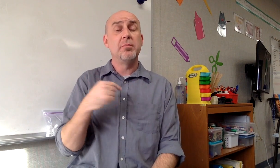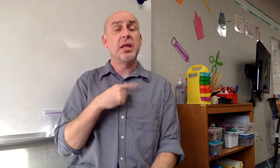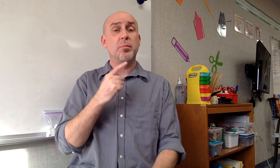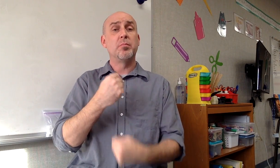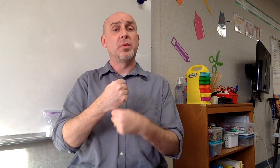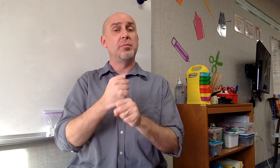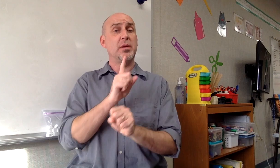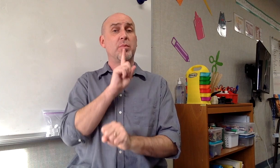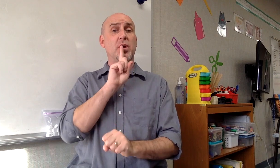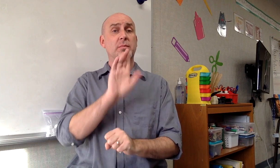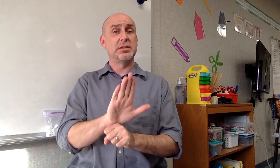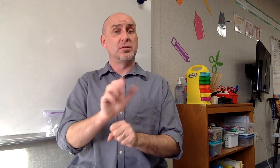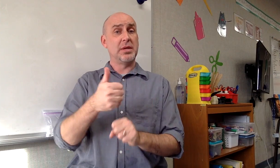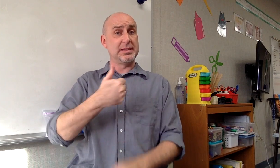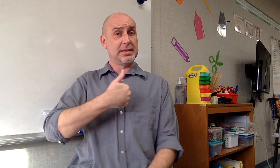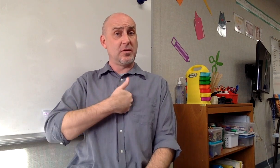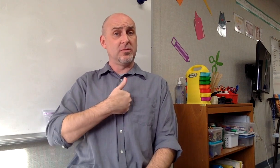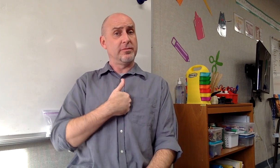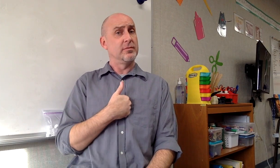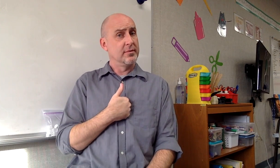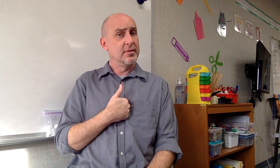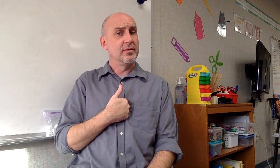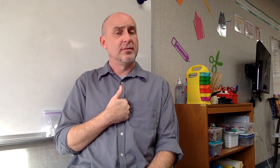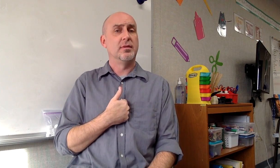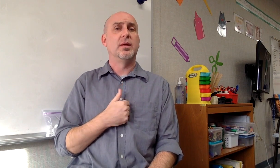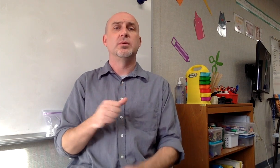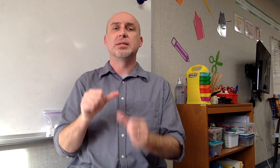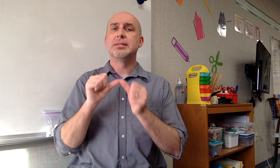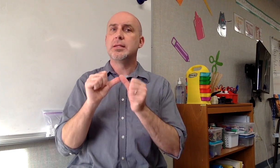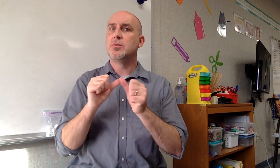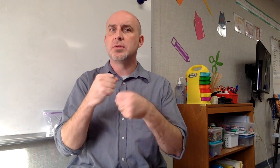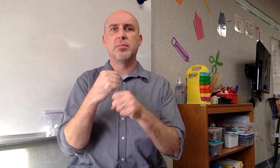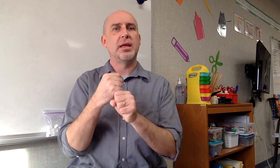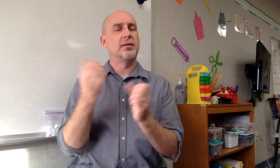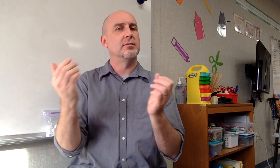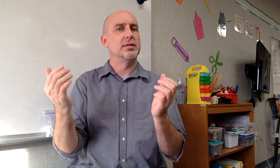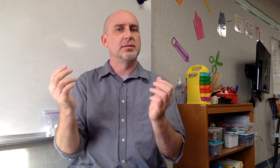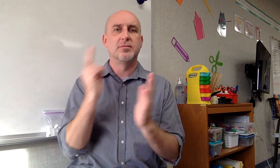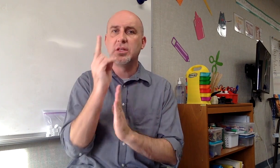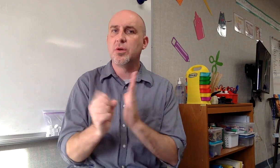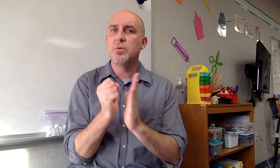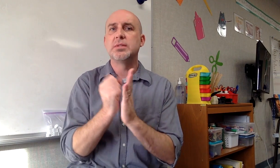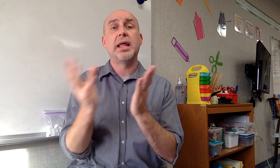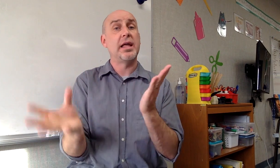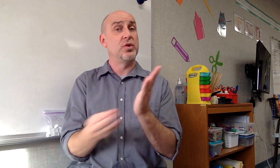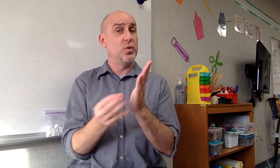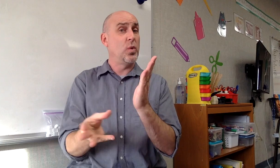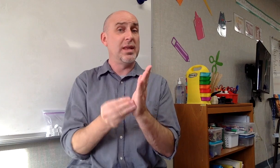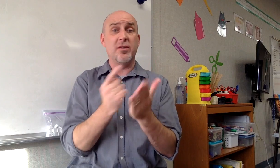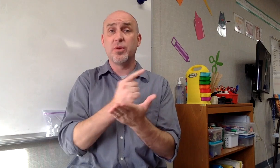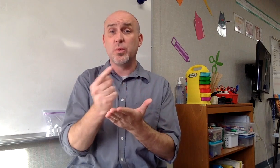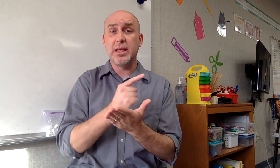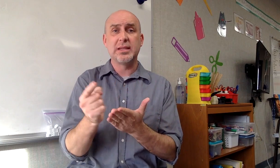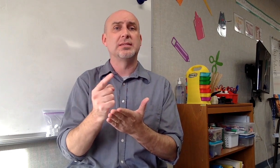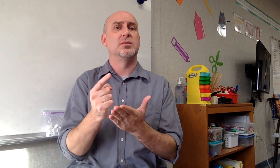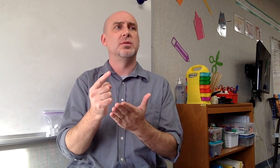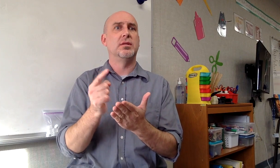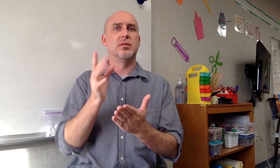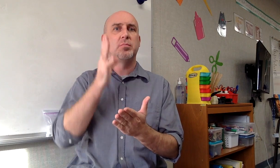made a promise to myself that I would continue to make these videos and add a new one every week so that